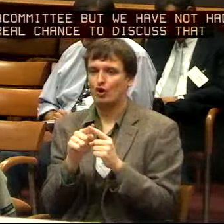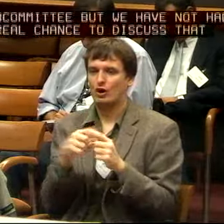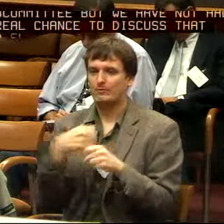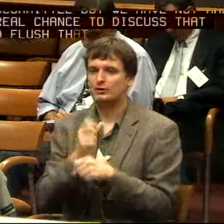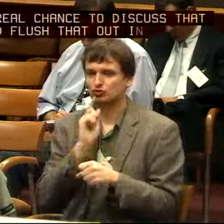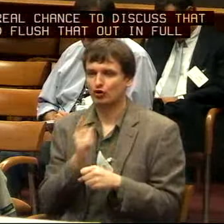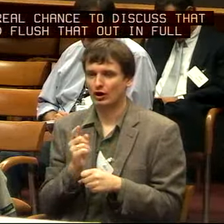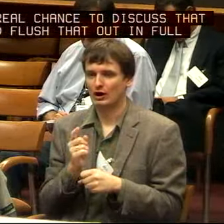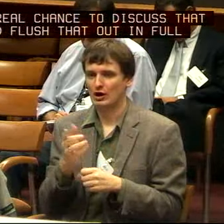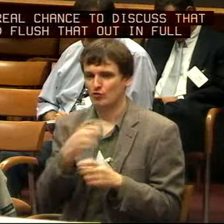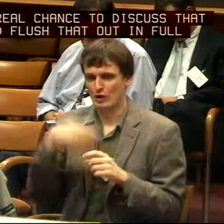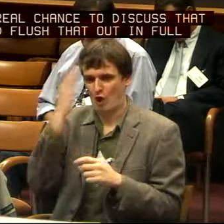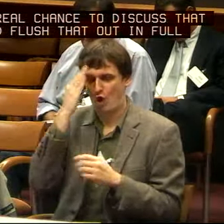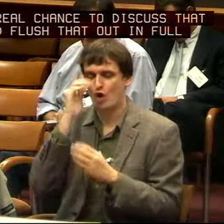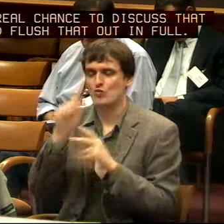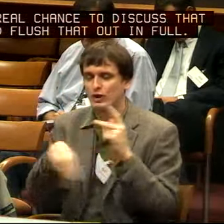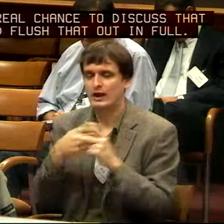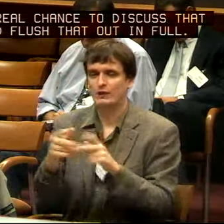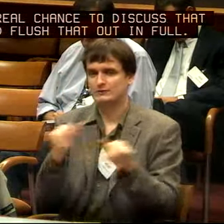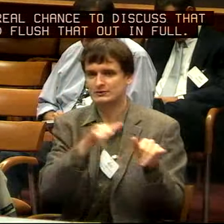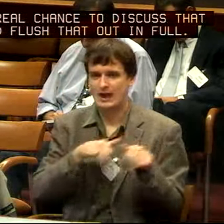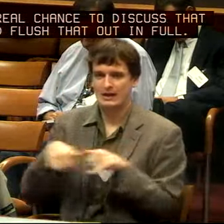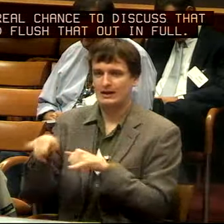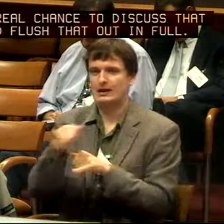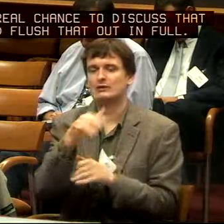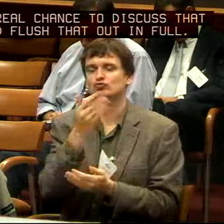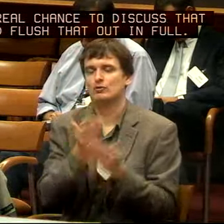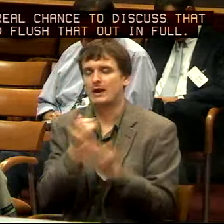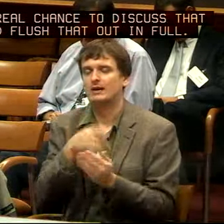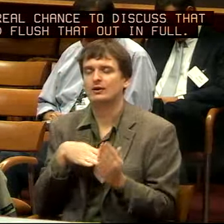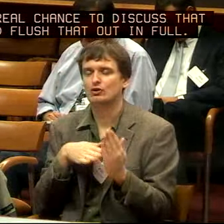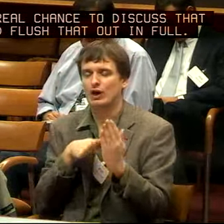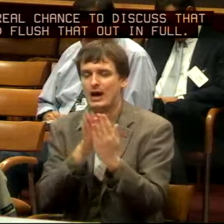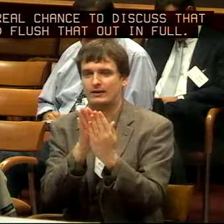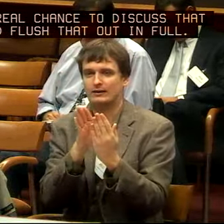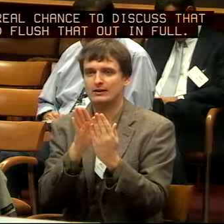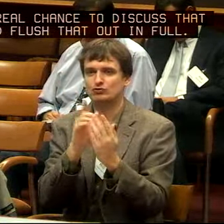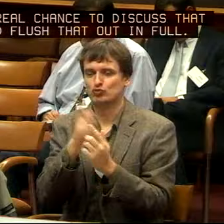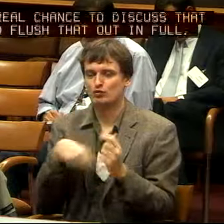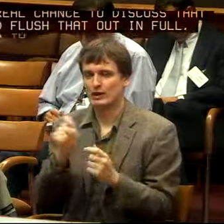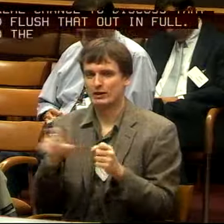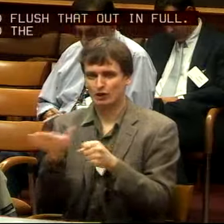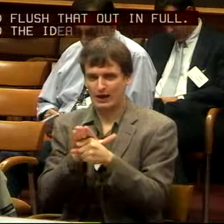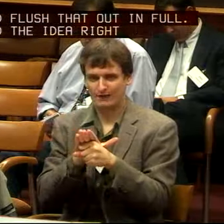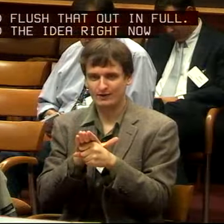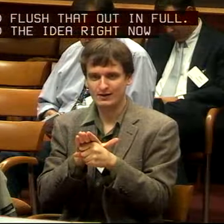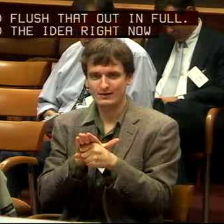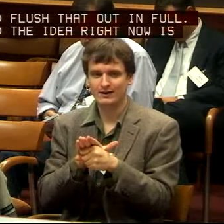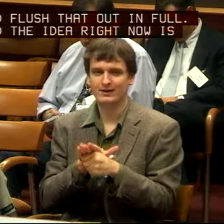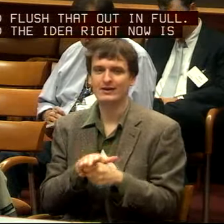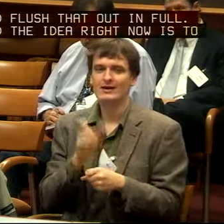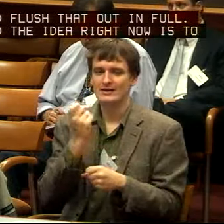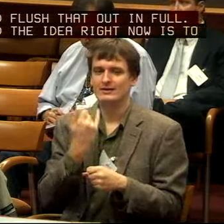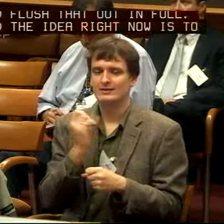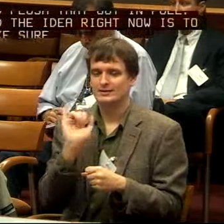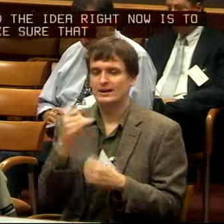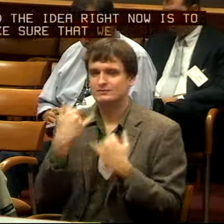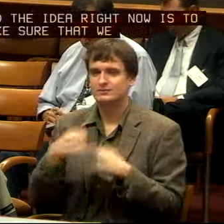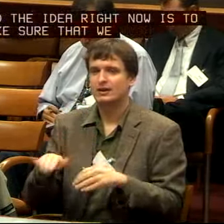And the idea right now is to make sure that we are on the same page as far as standards and make sure that all of the